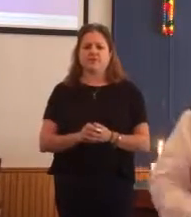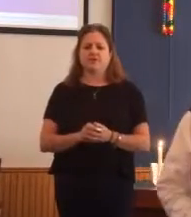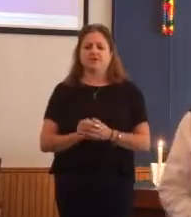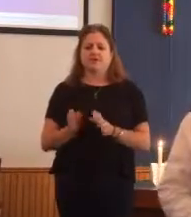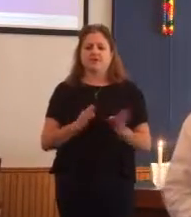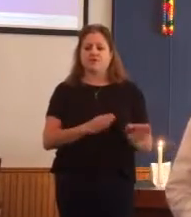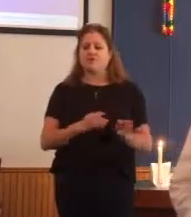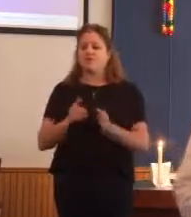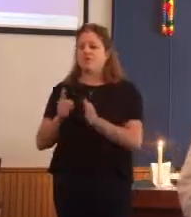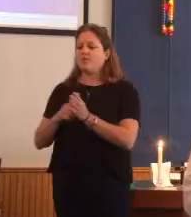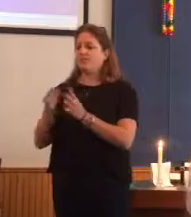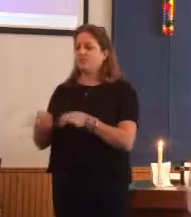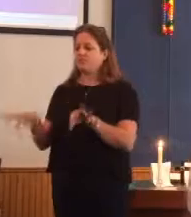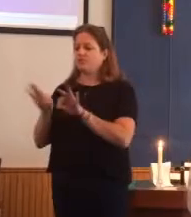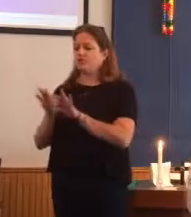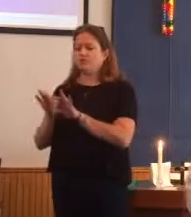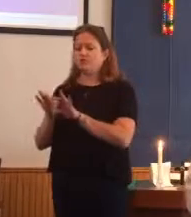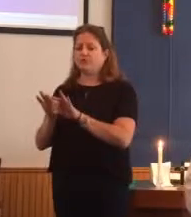worth?